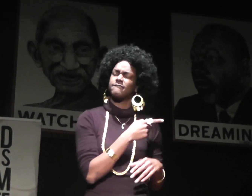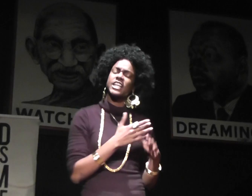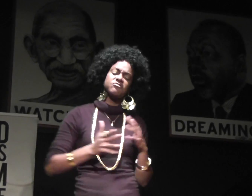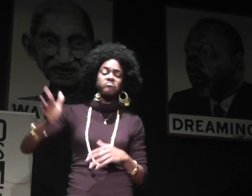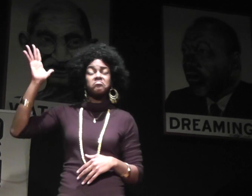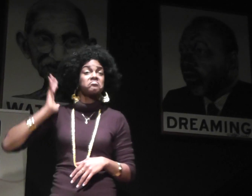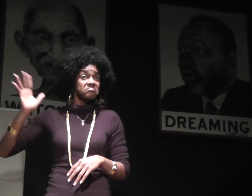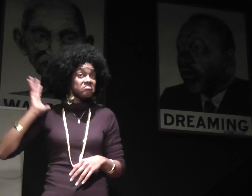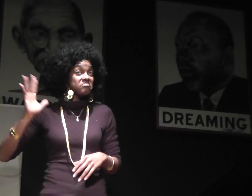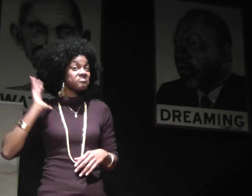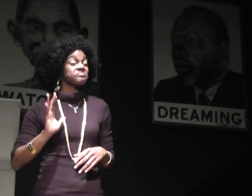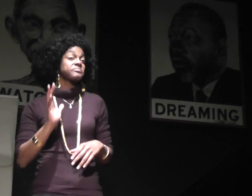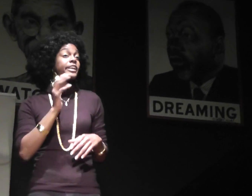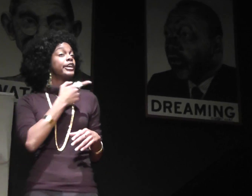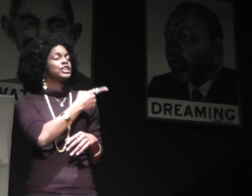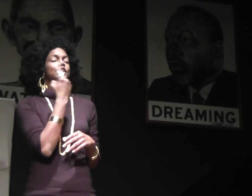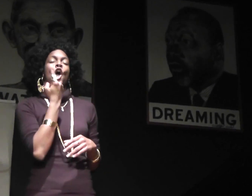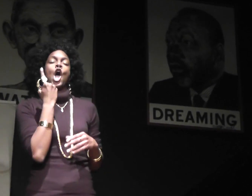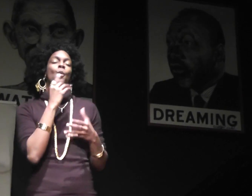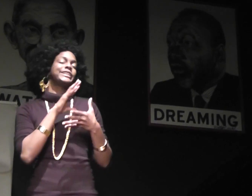I'm going to do a special performance for my mom tonight.